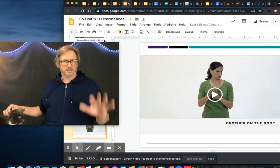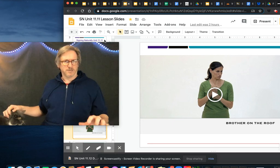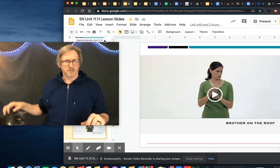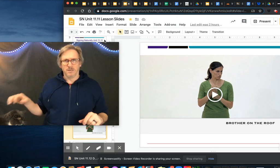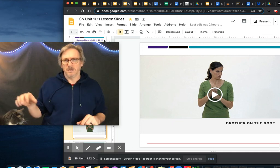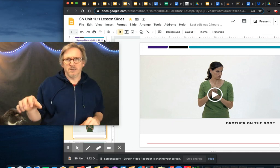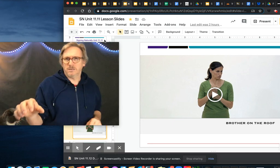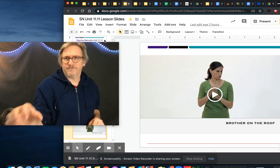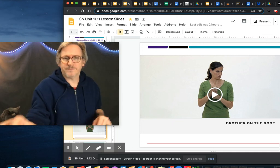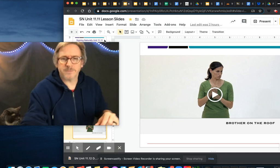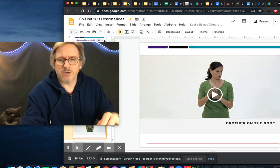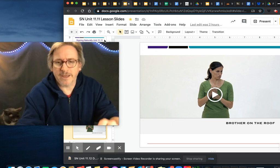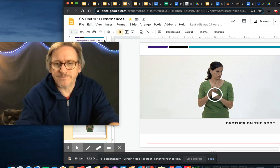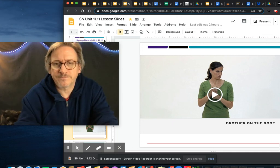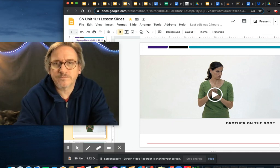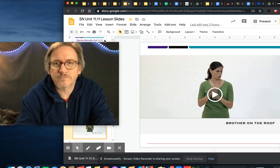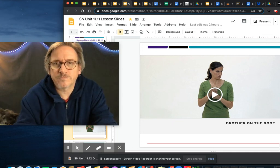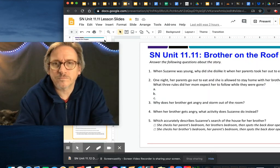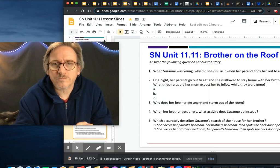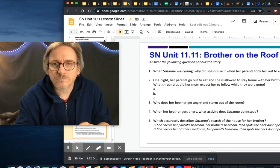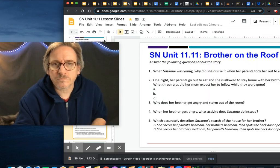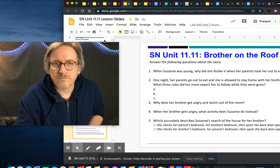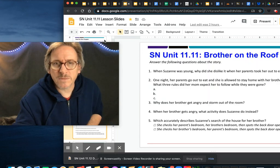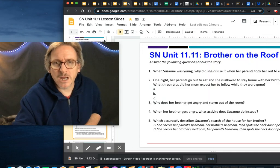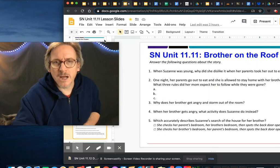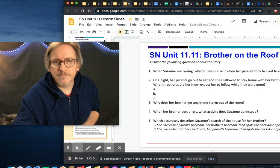this. Okay.